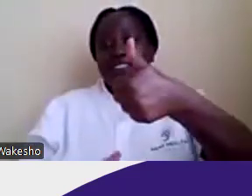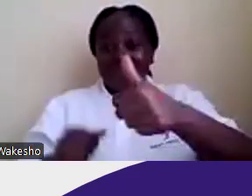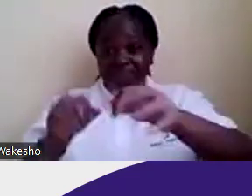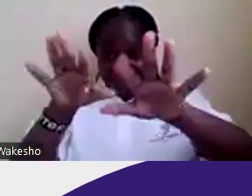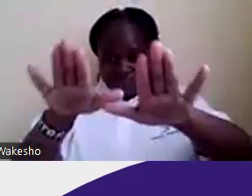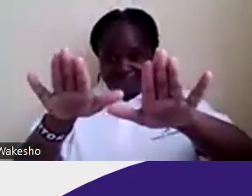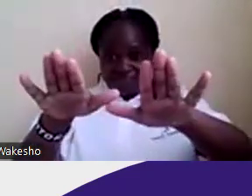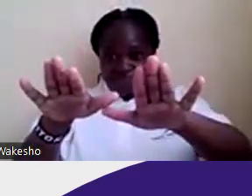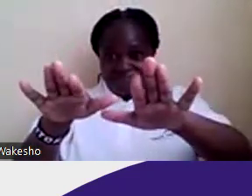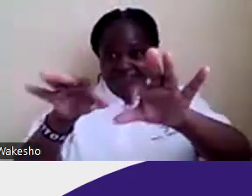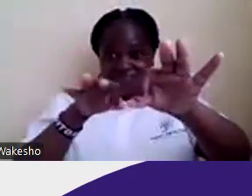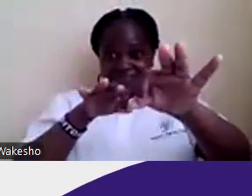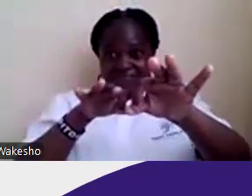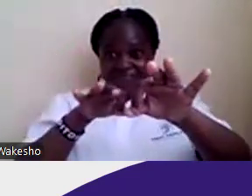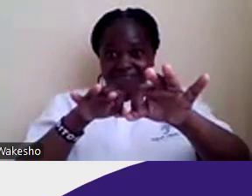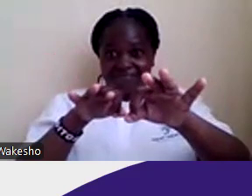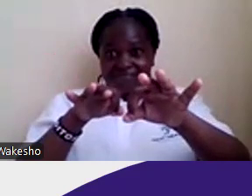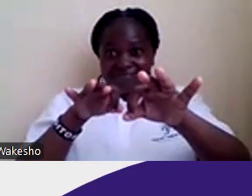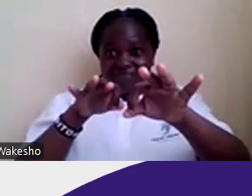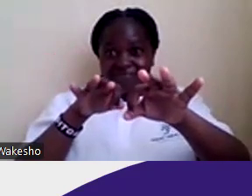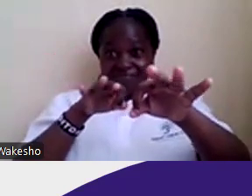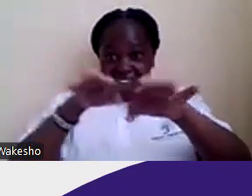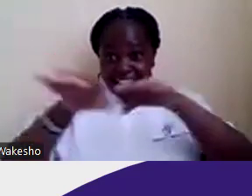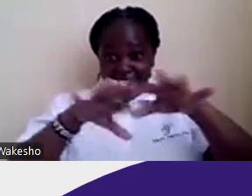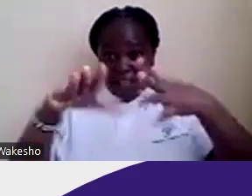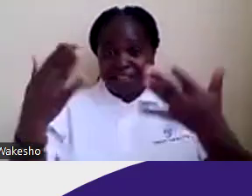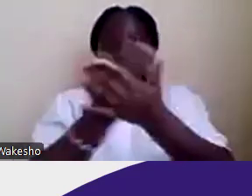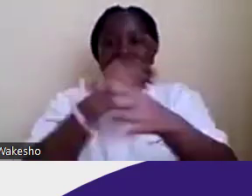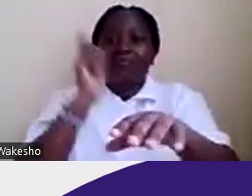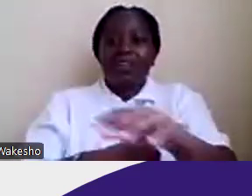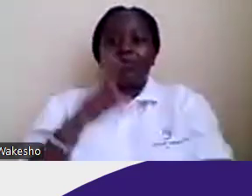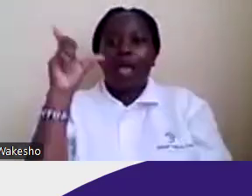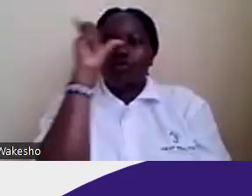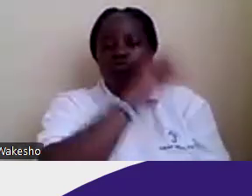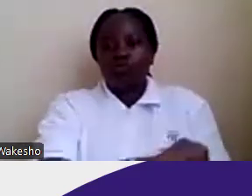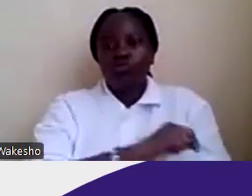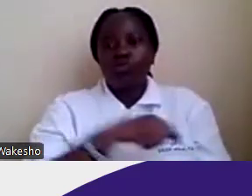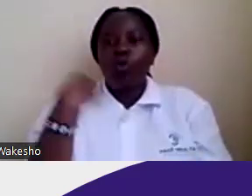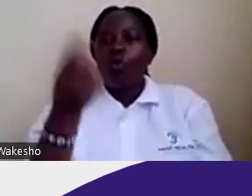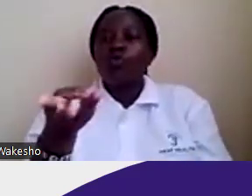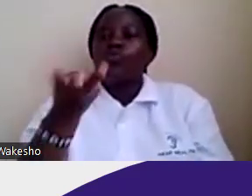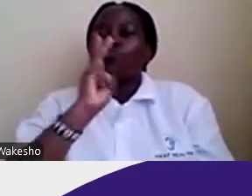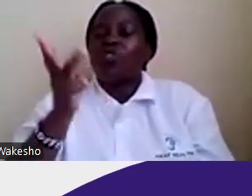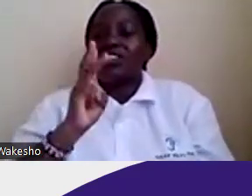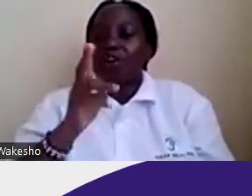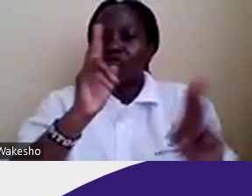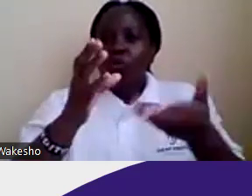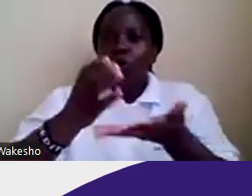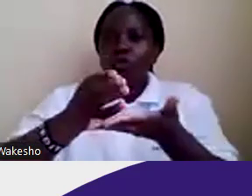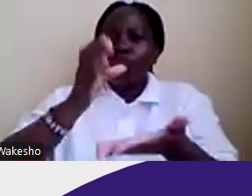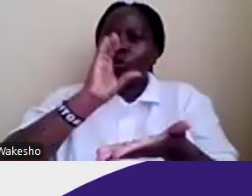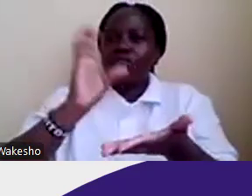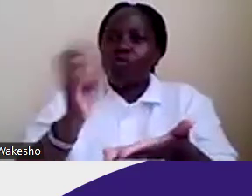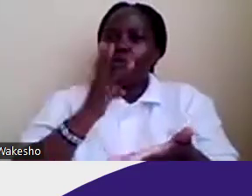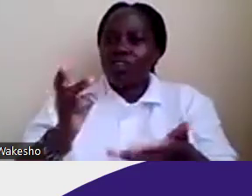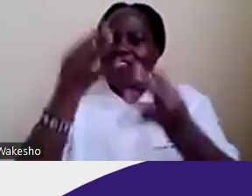in terms of the fact that sometimes we assume that the only water that you're taking is free water, which is what